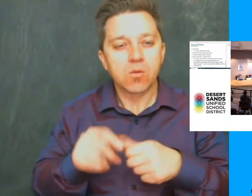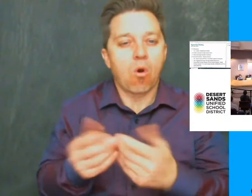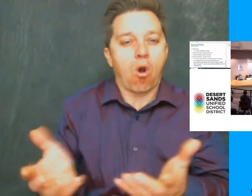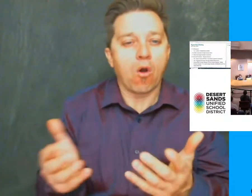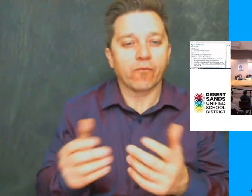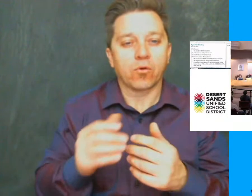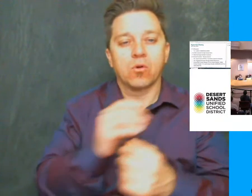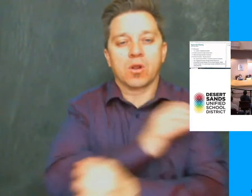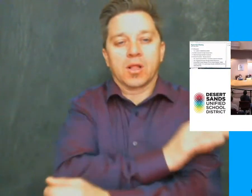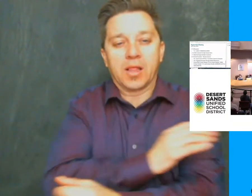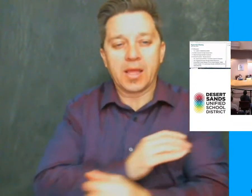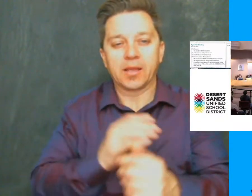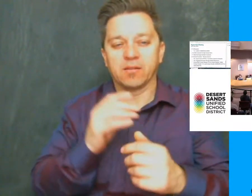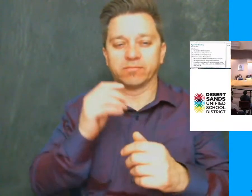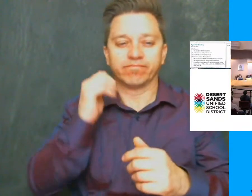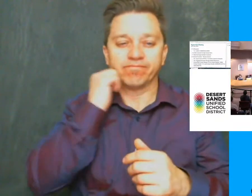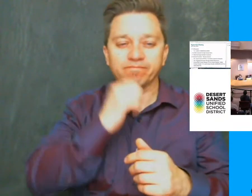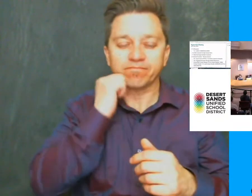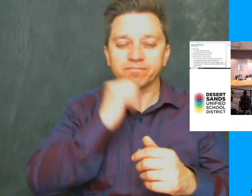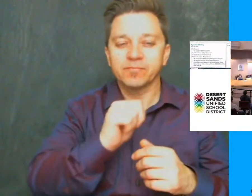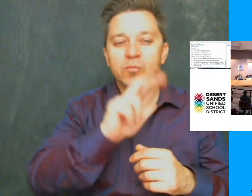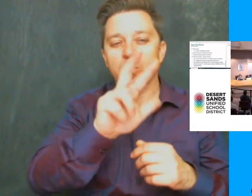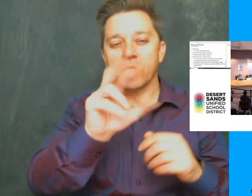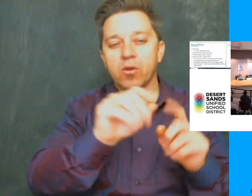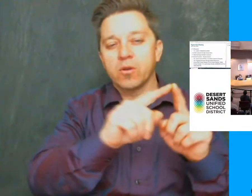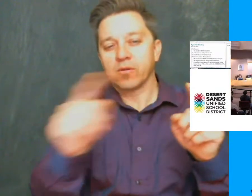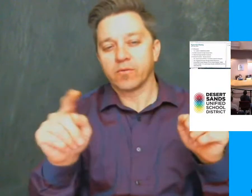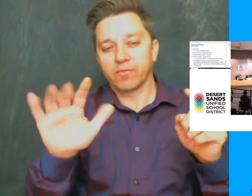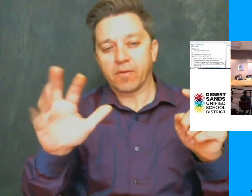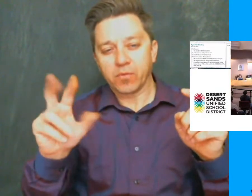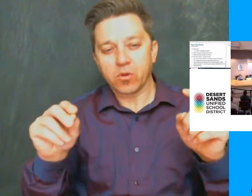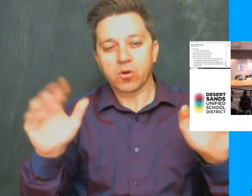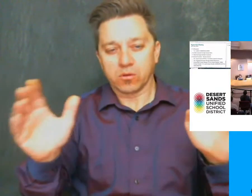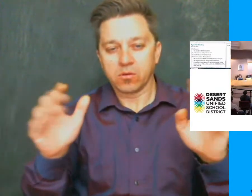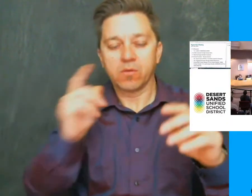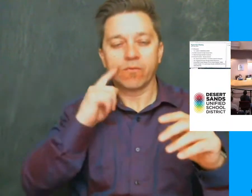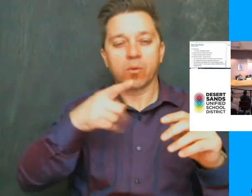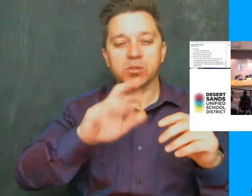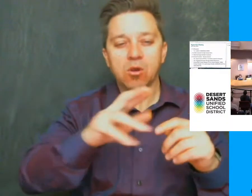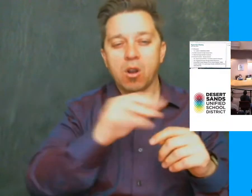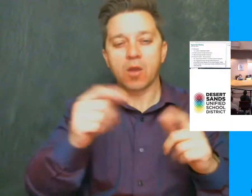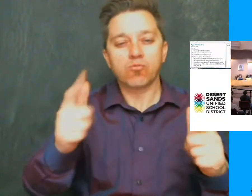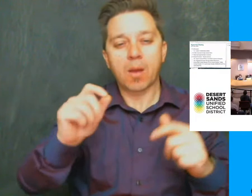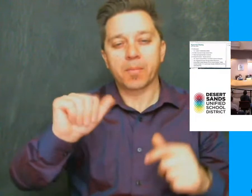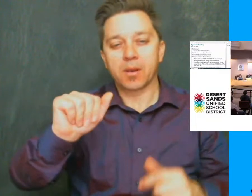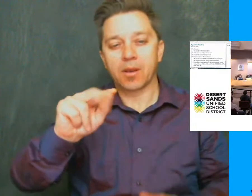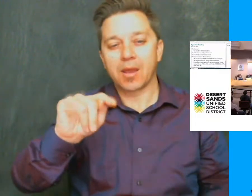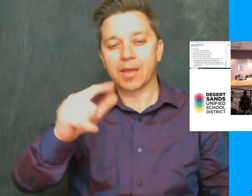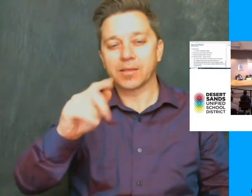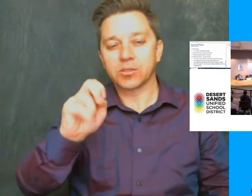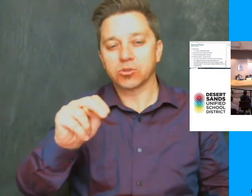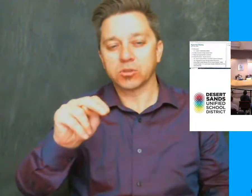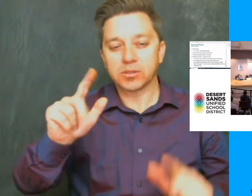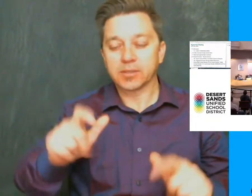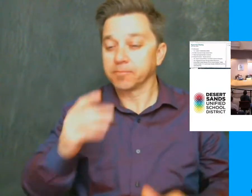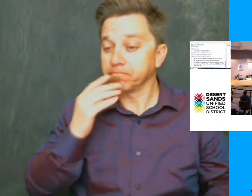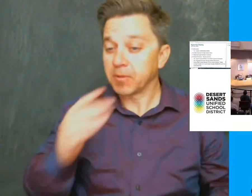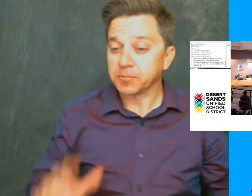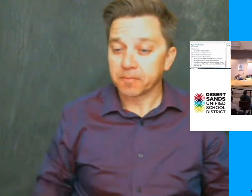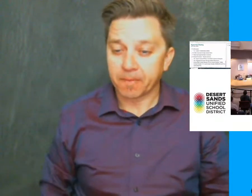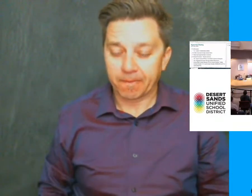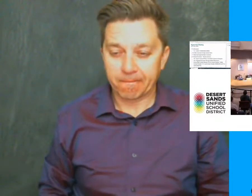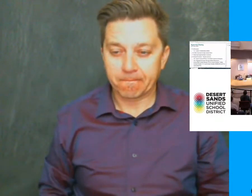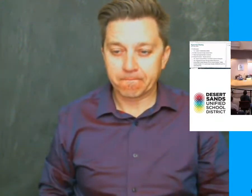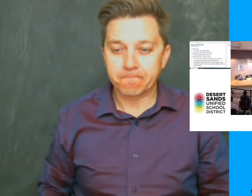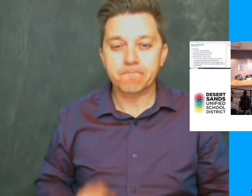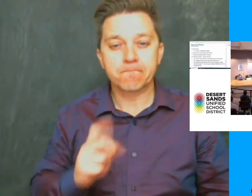clinics 3:30 to 5:30 every night with PCR and rapid antigen tests. Thank you. Thank you. That